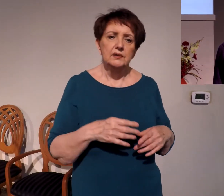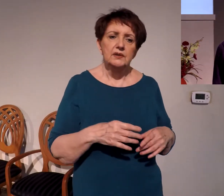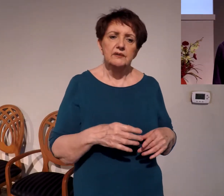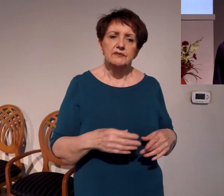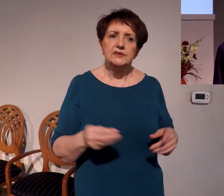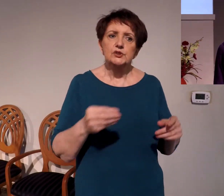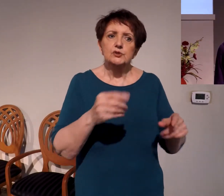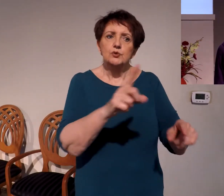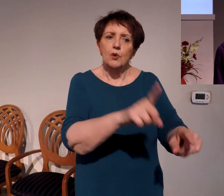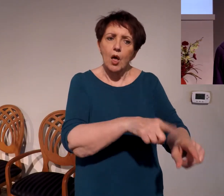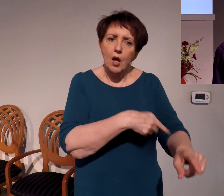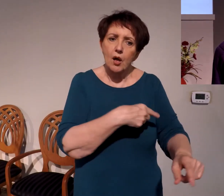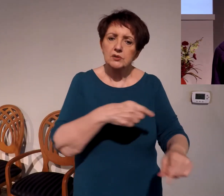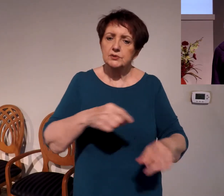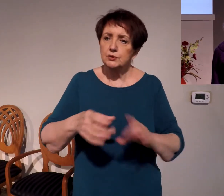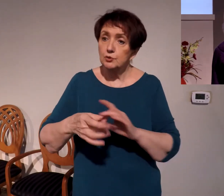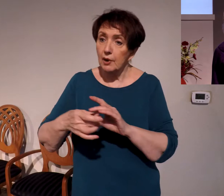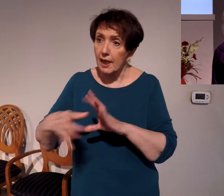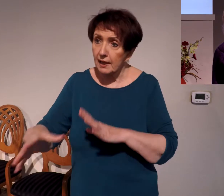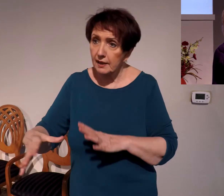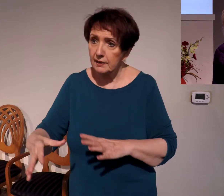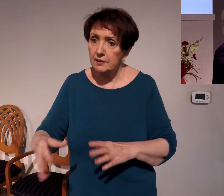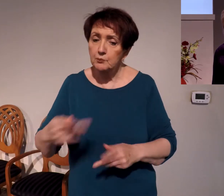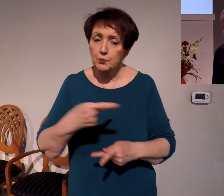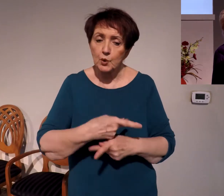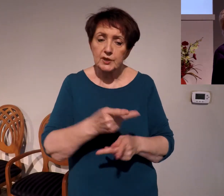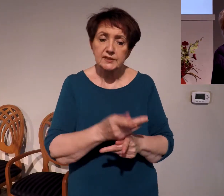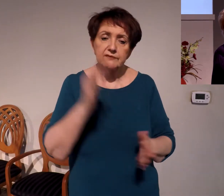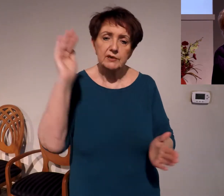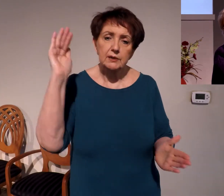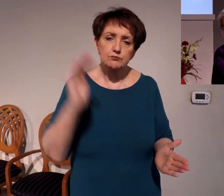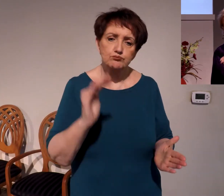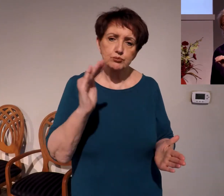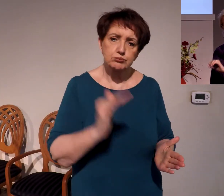every study has shown our productivity diminishes.